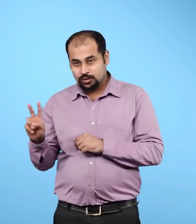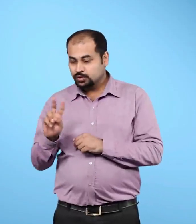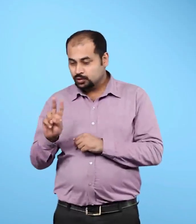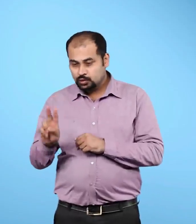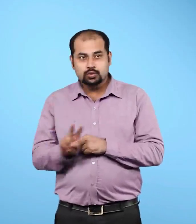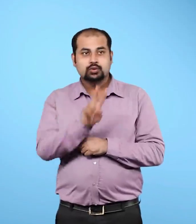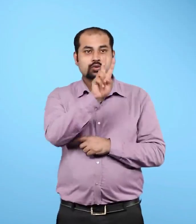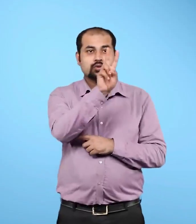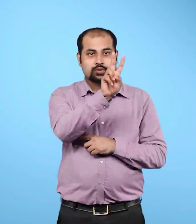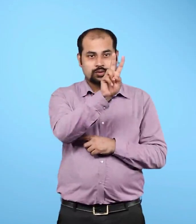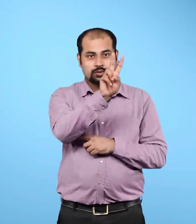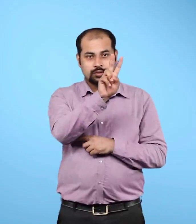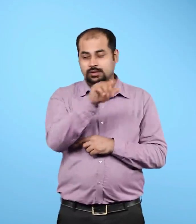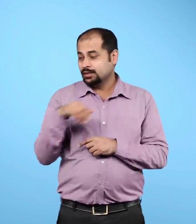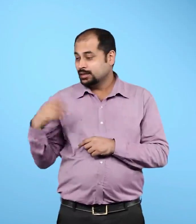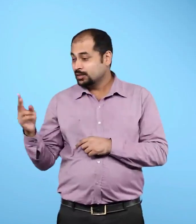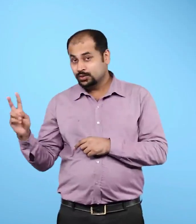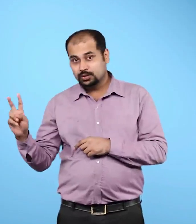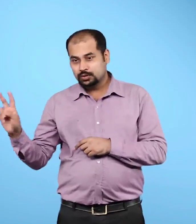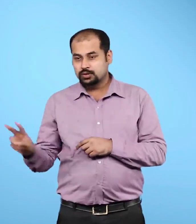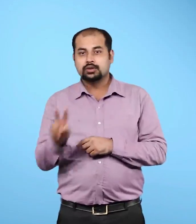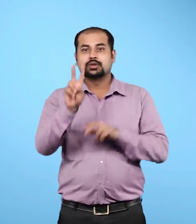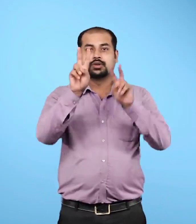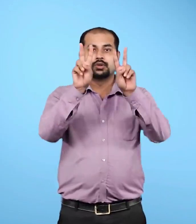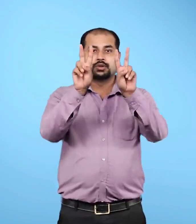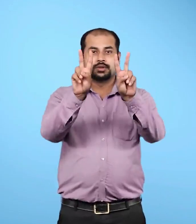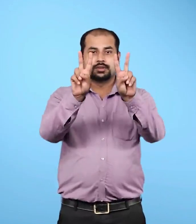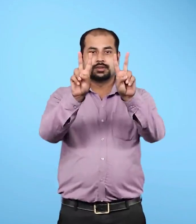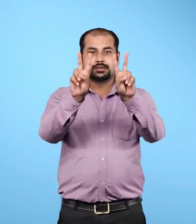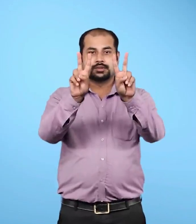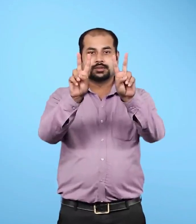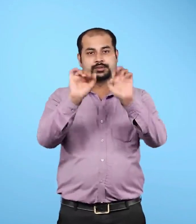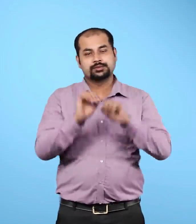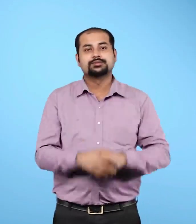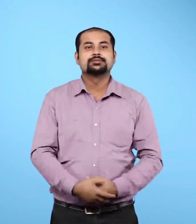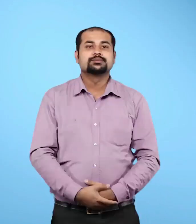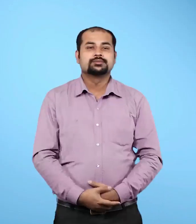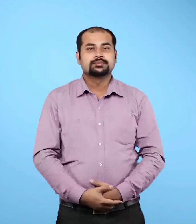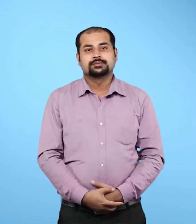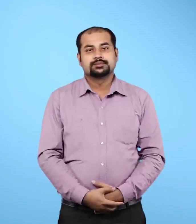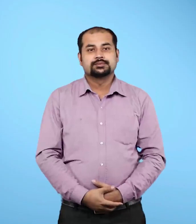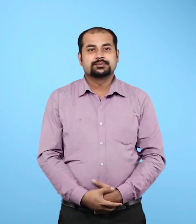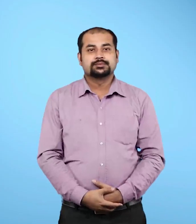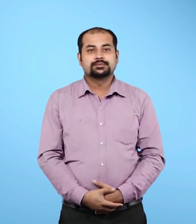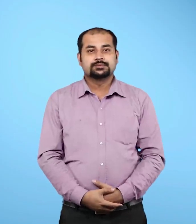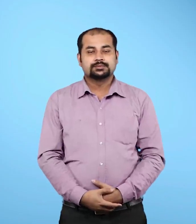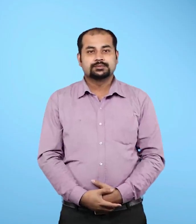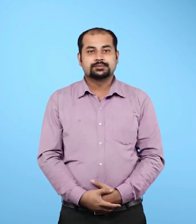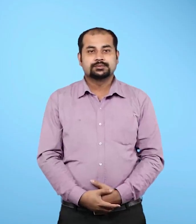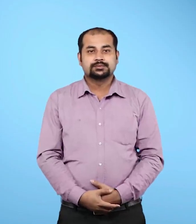2 is written. And there is plus sign in front of number 2, column 1.